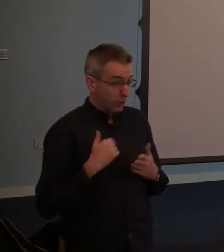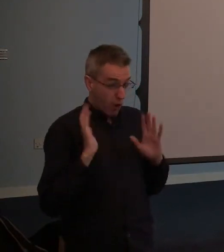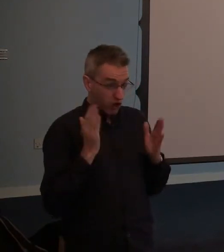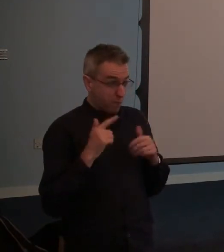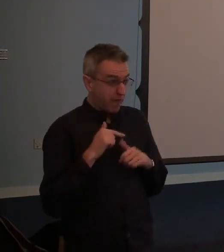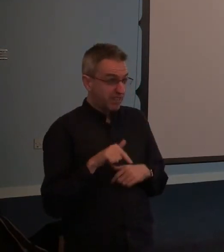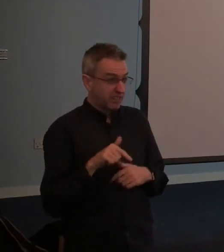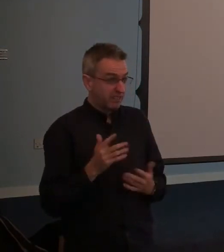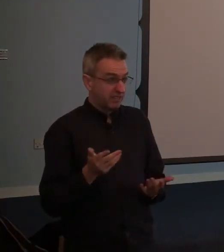this?